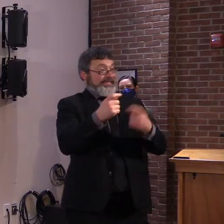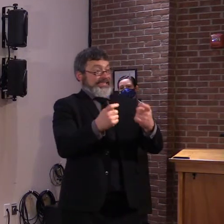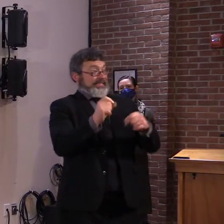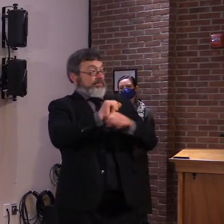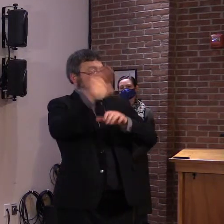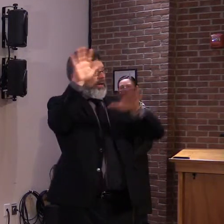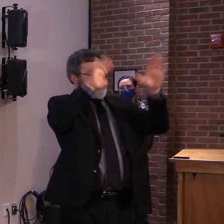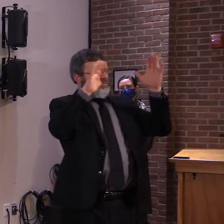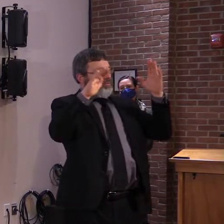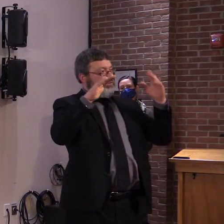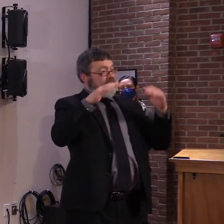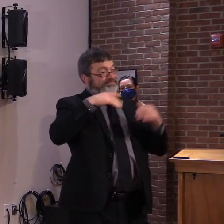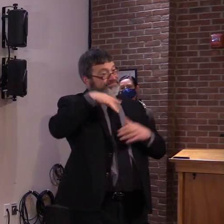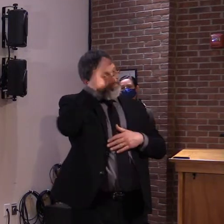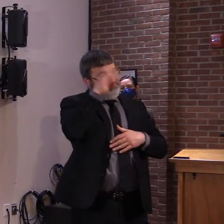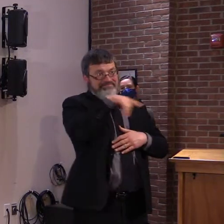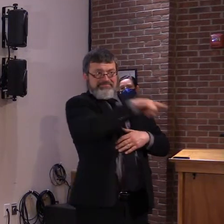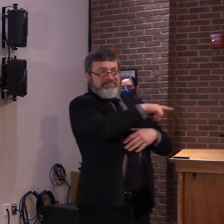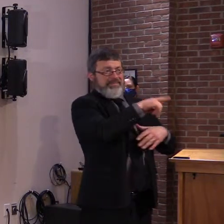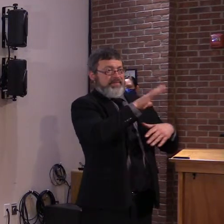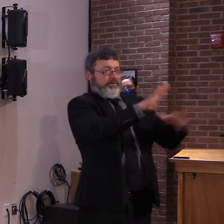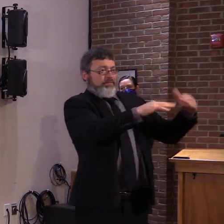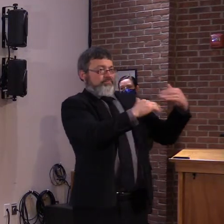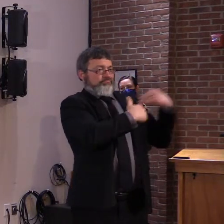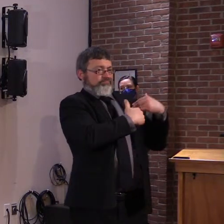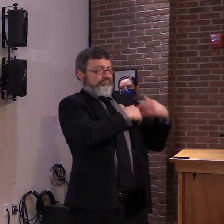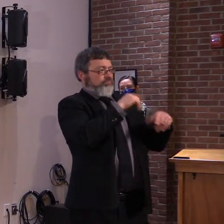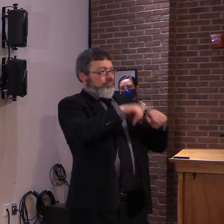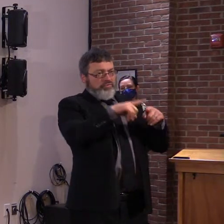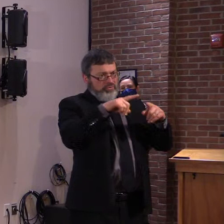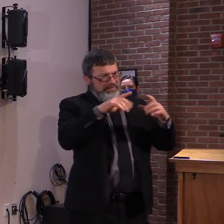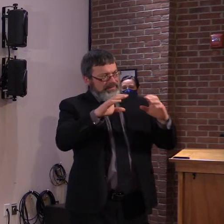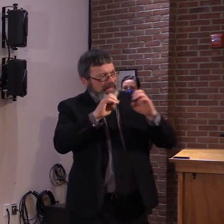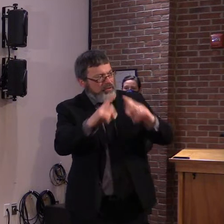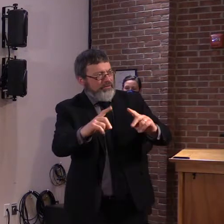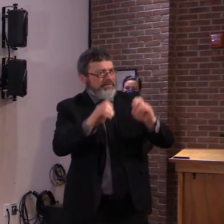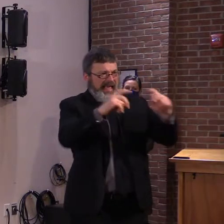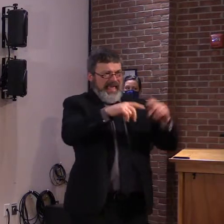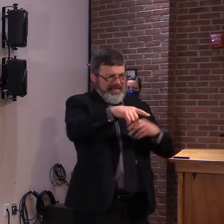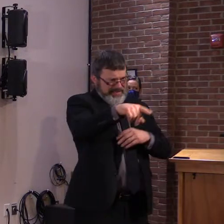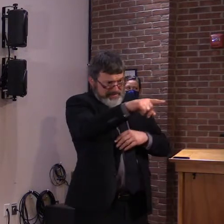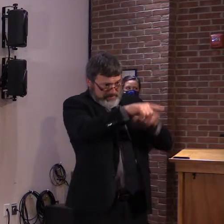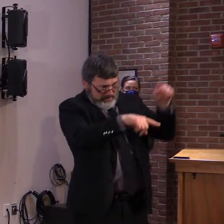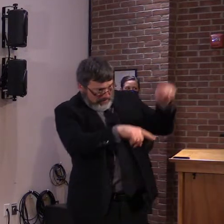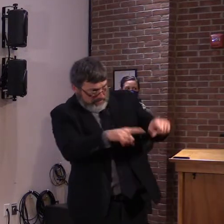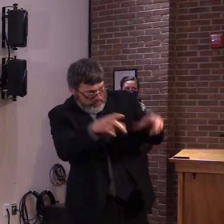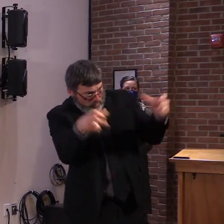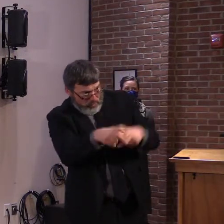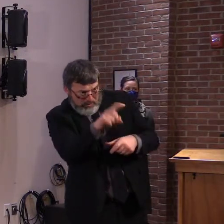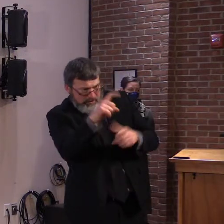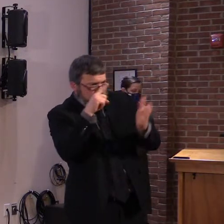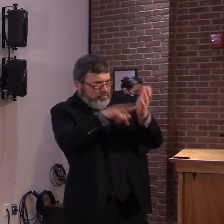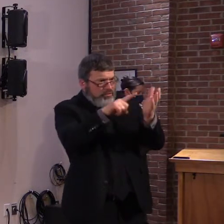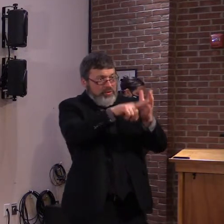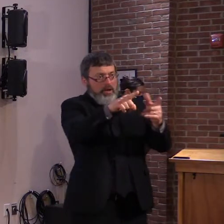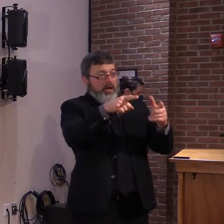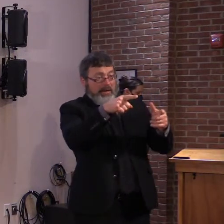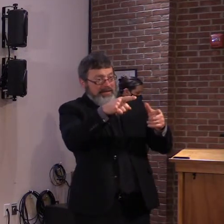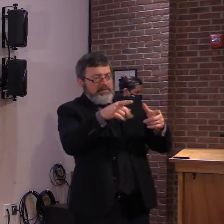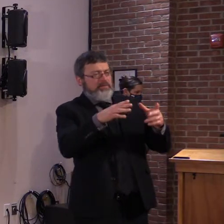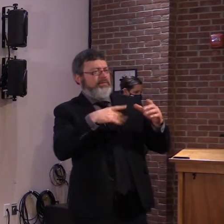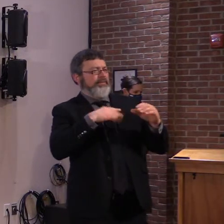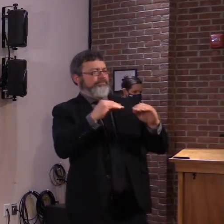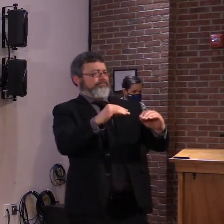need to carry out a quarantine before they come to Vermont, hit the slope. We have signs, as the governor has talked about, on